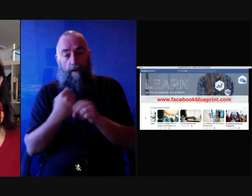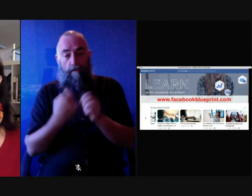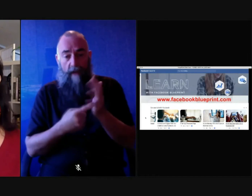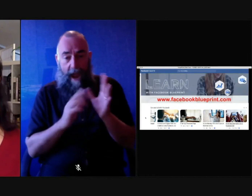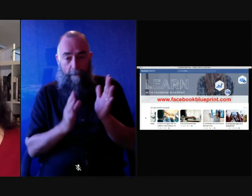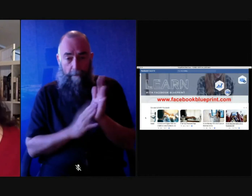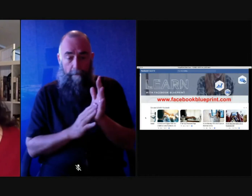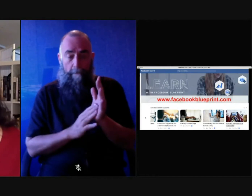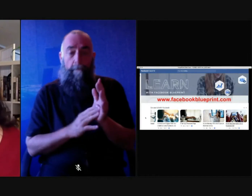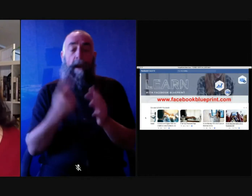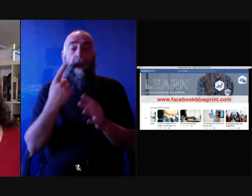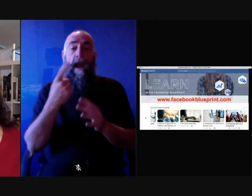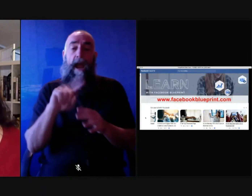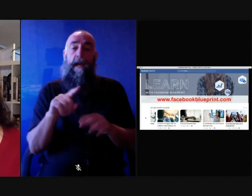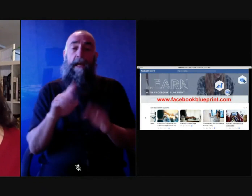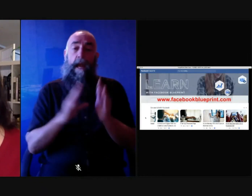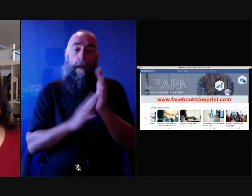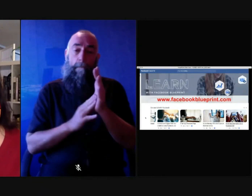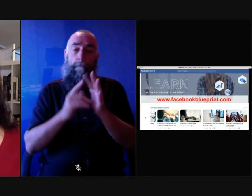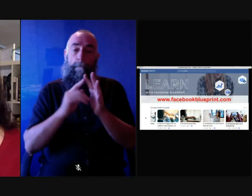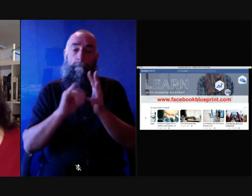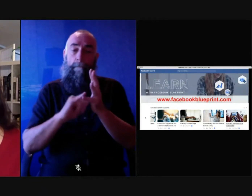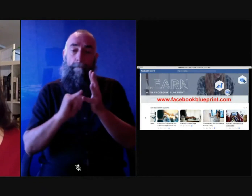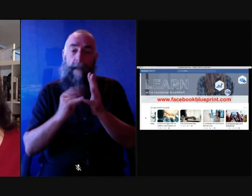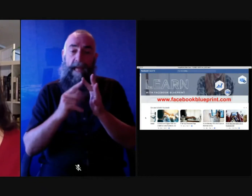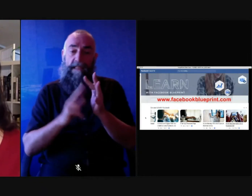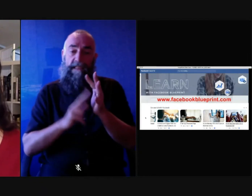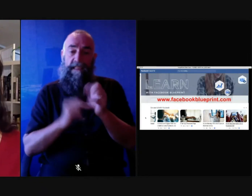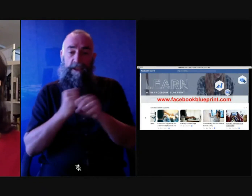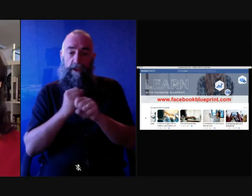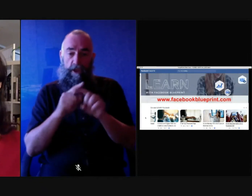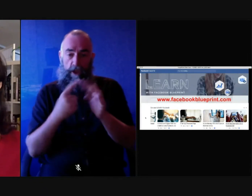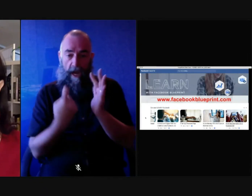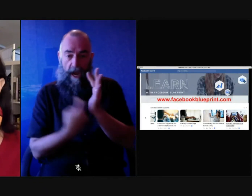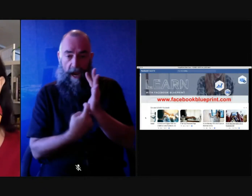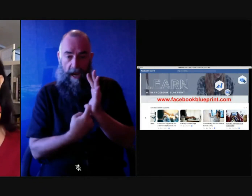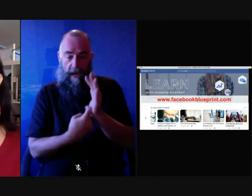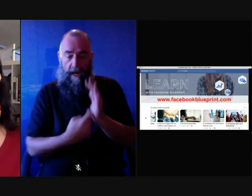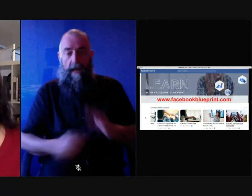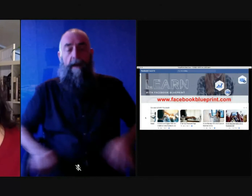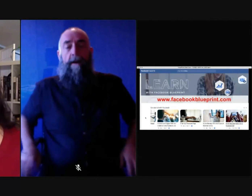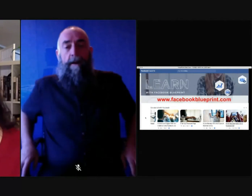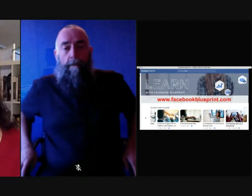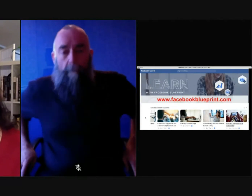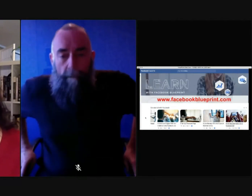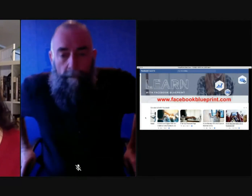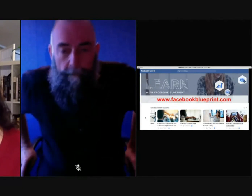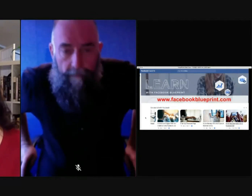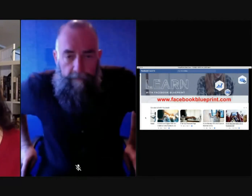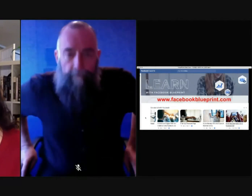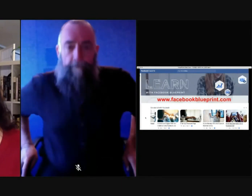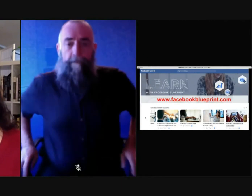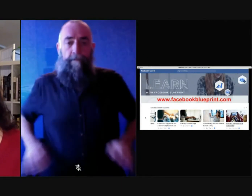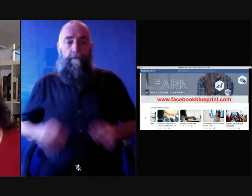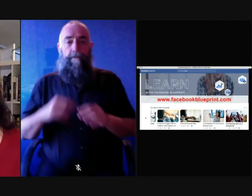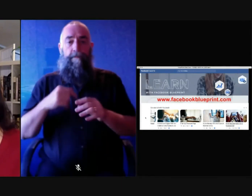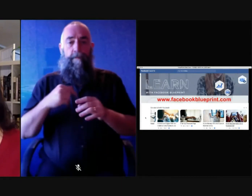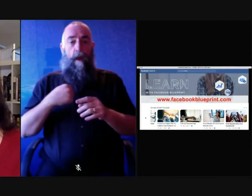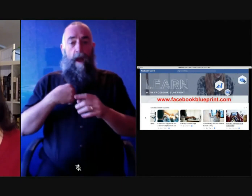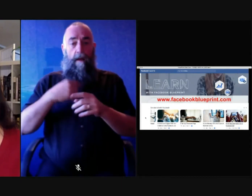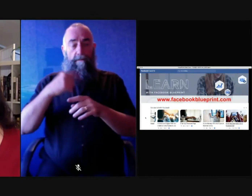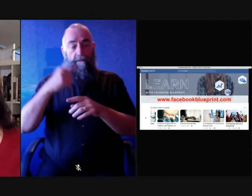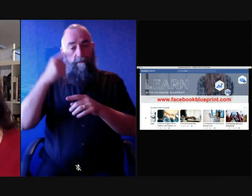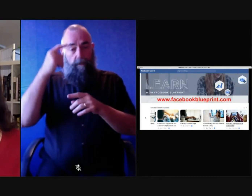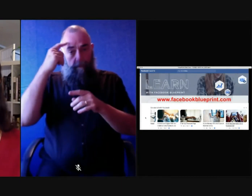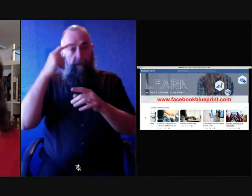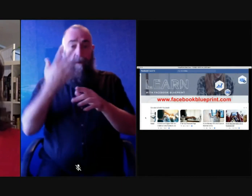The courses can be as basic or as complex as you need them to be. I believe they are all closed caption